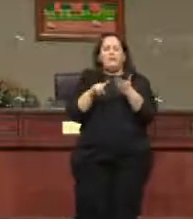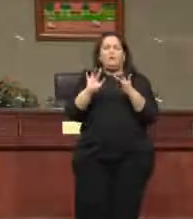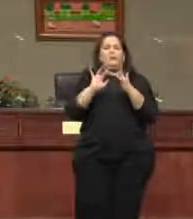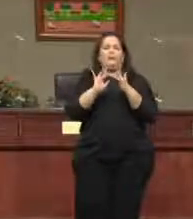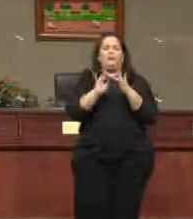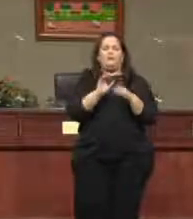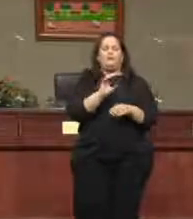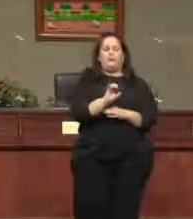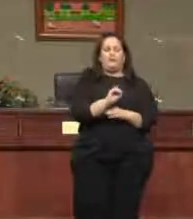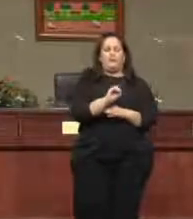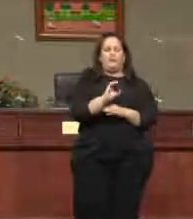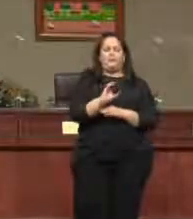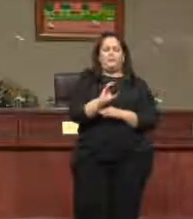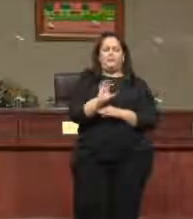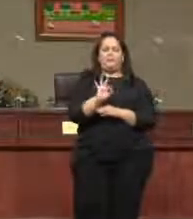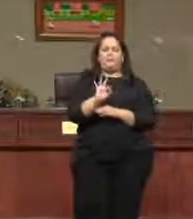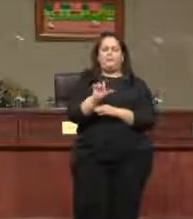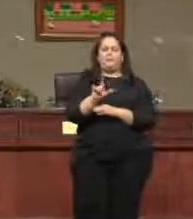at